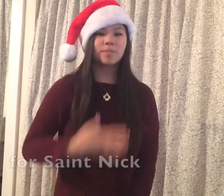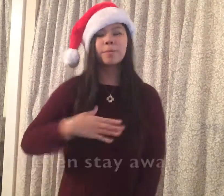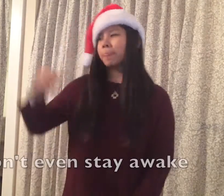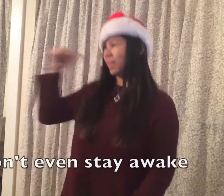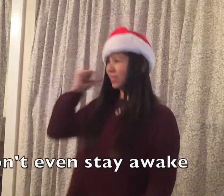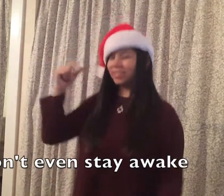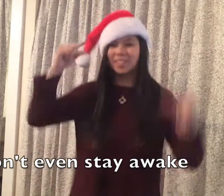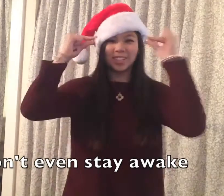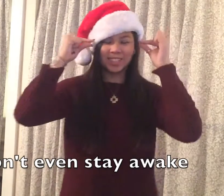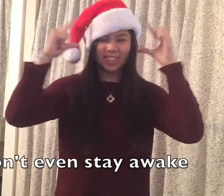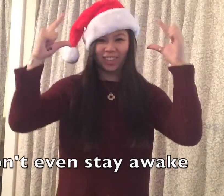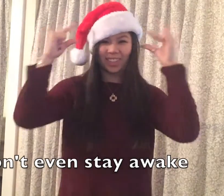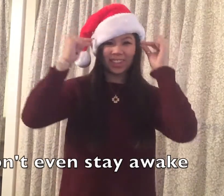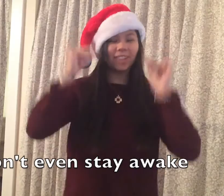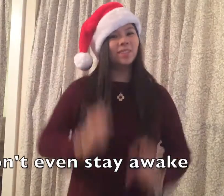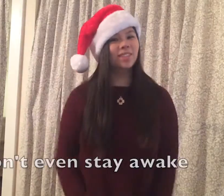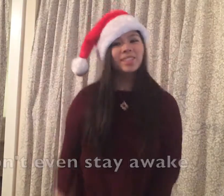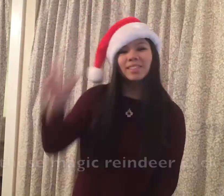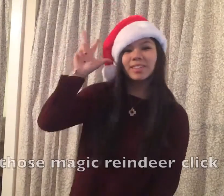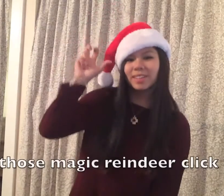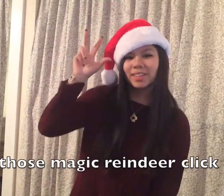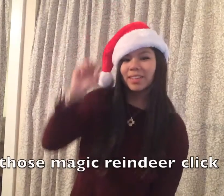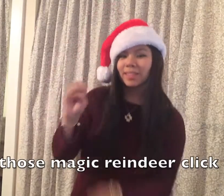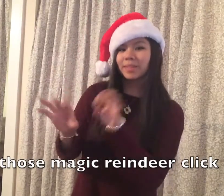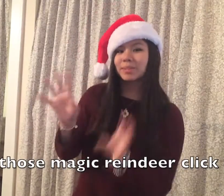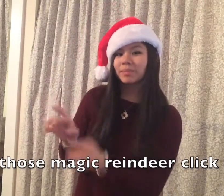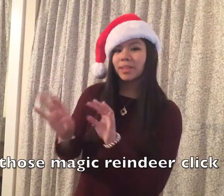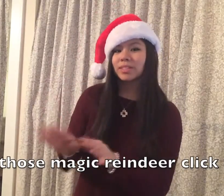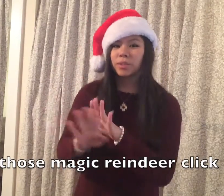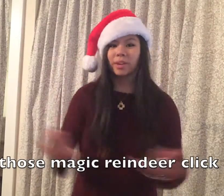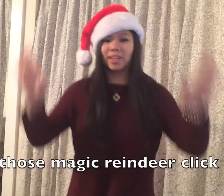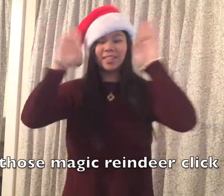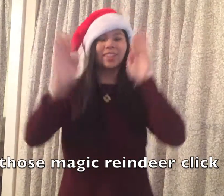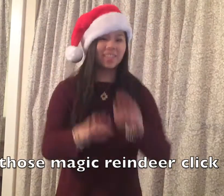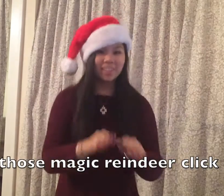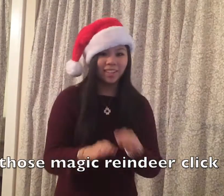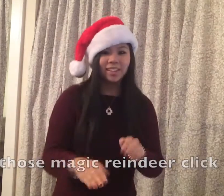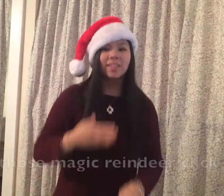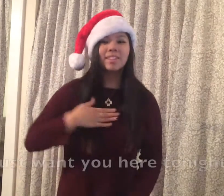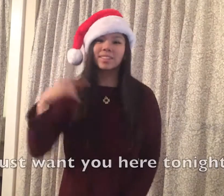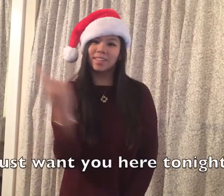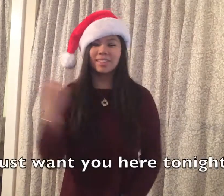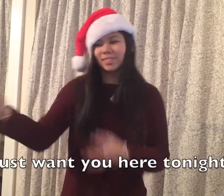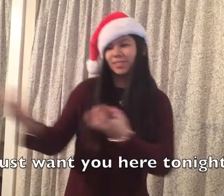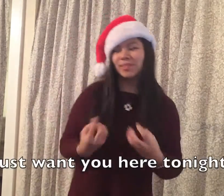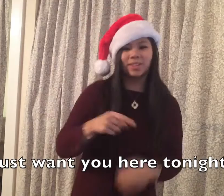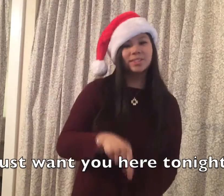I won't even stay awake to With the magic rain this late Cause I just